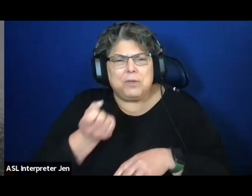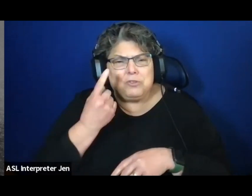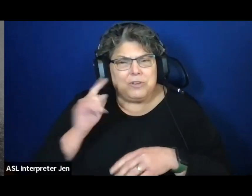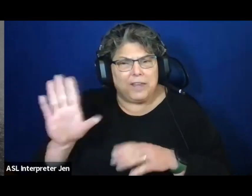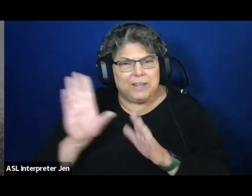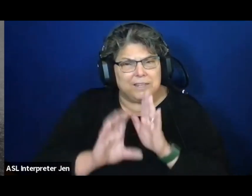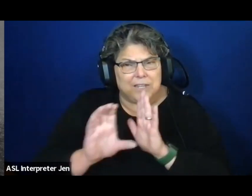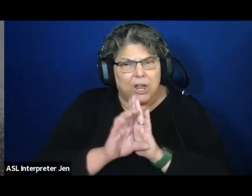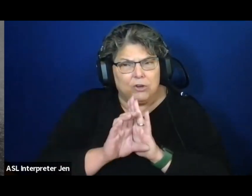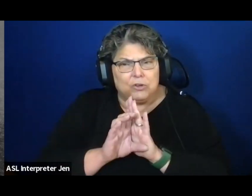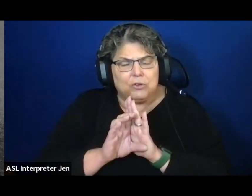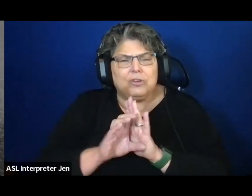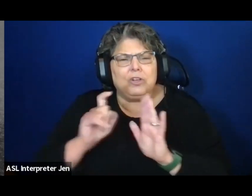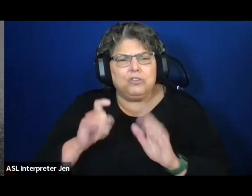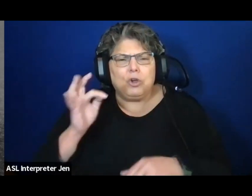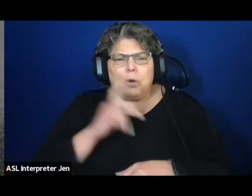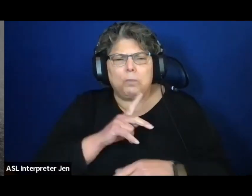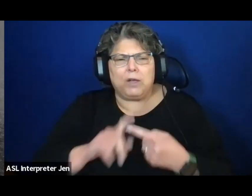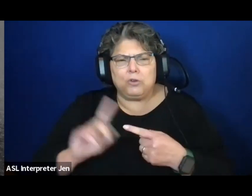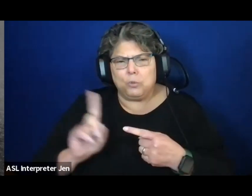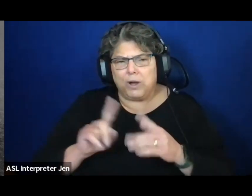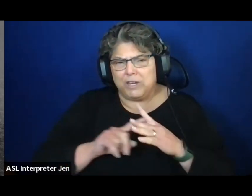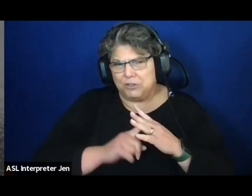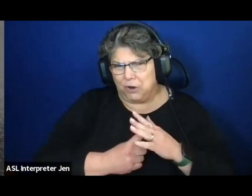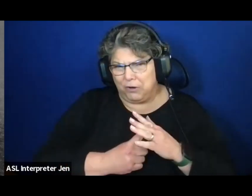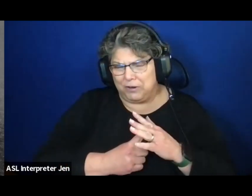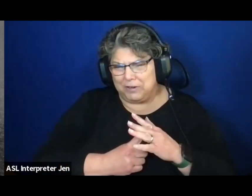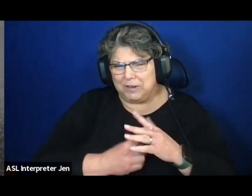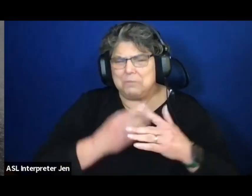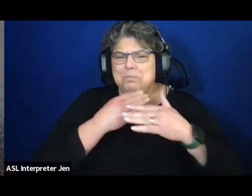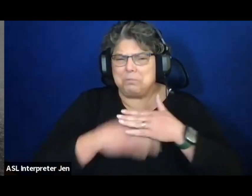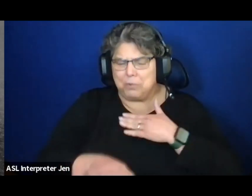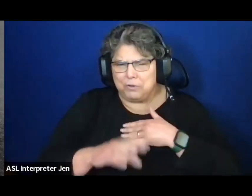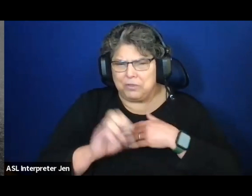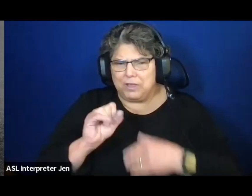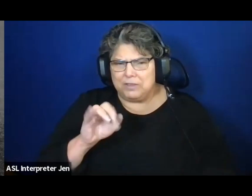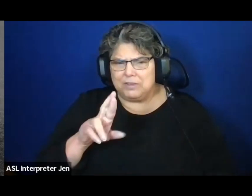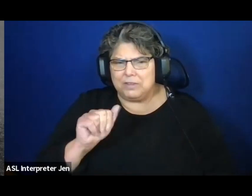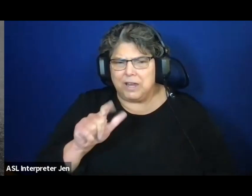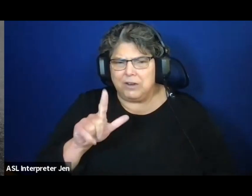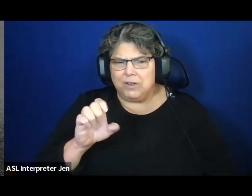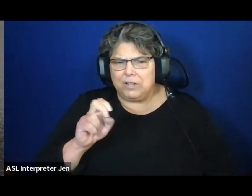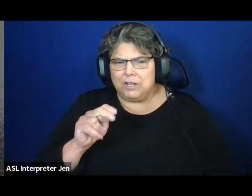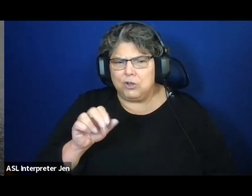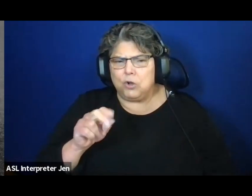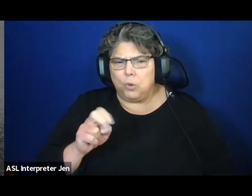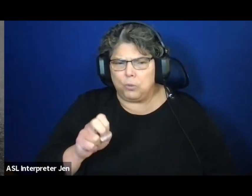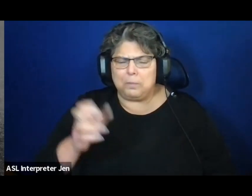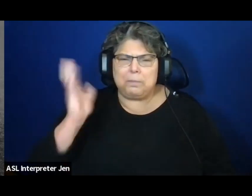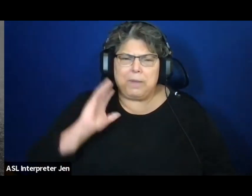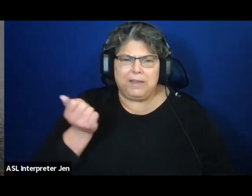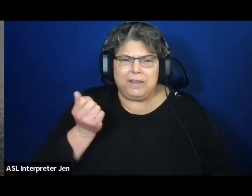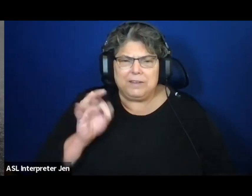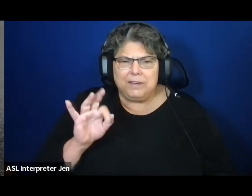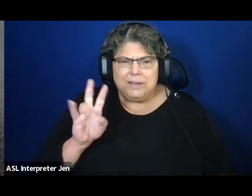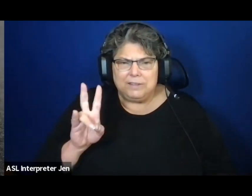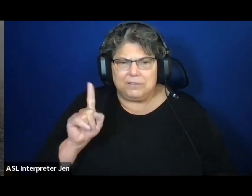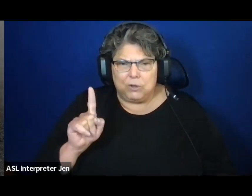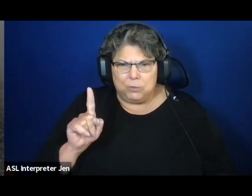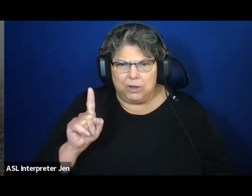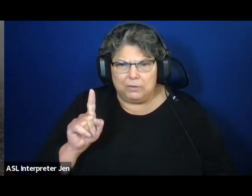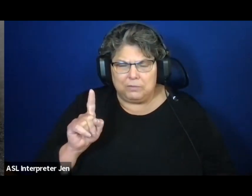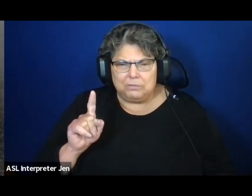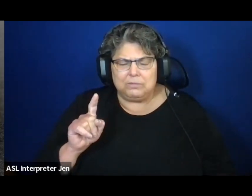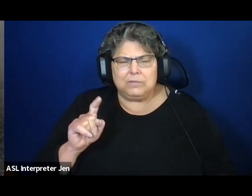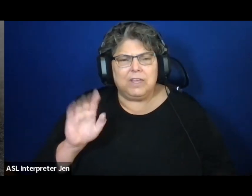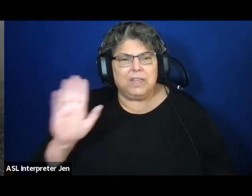character, we should go back to his beginning, to his birth in Sierra Leone in 1971, the oldest child of George